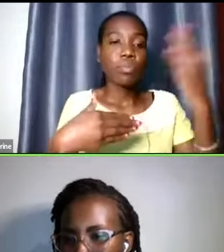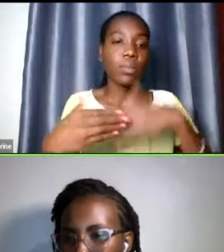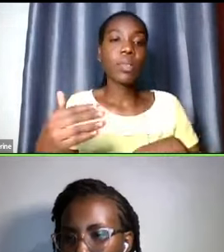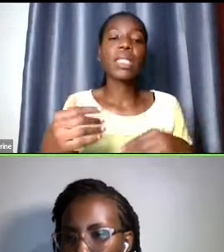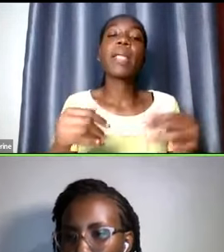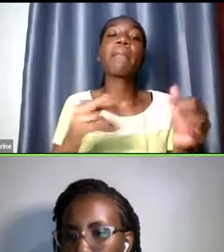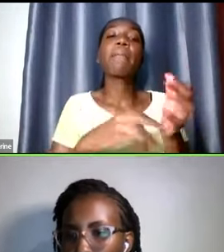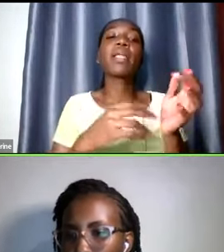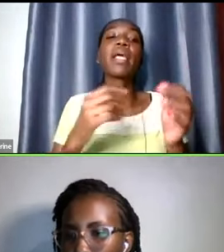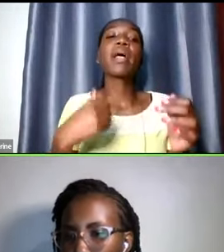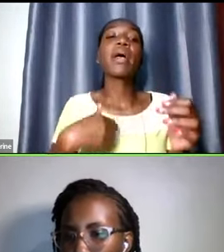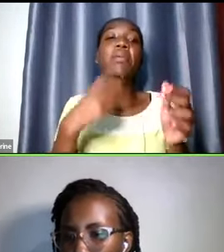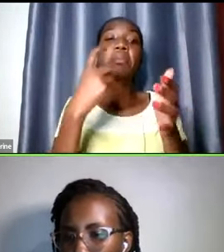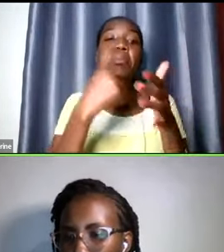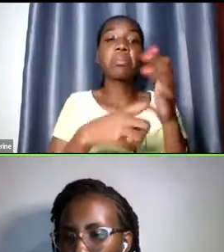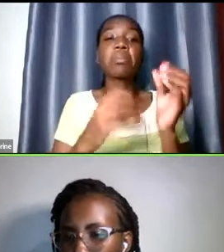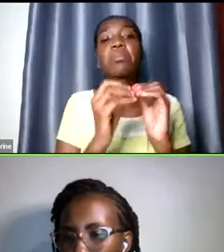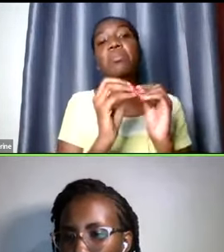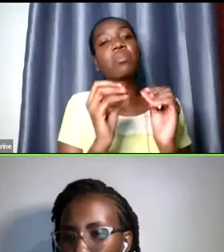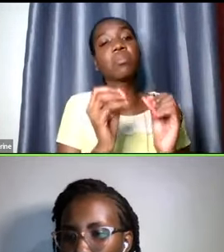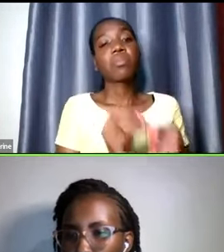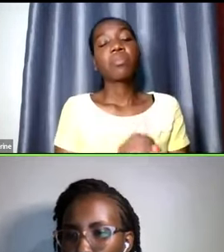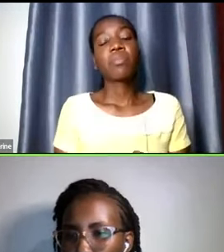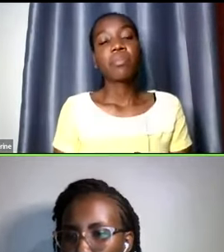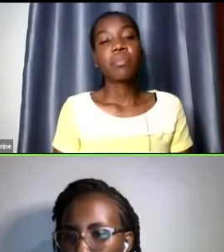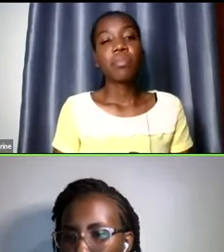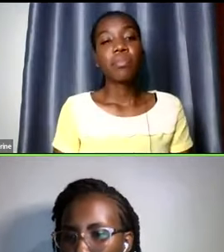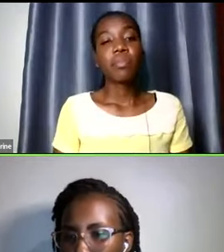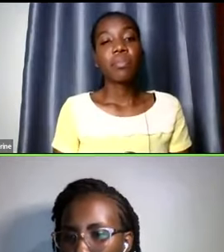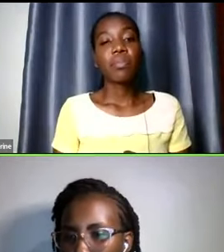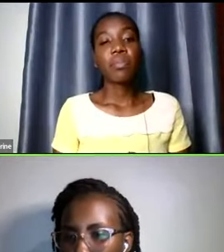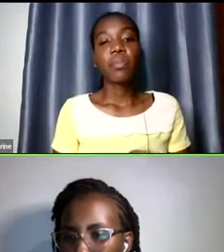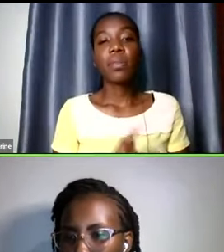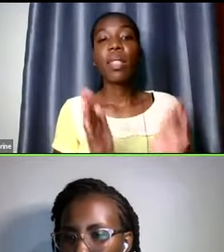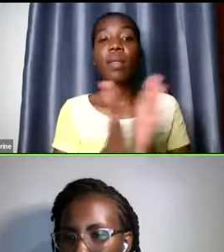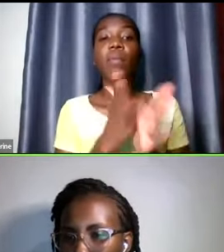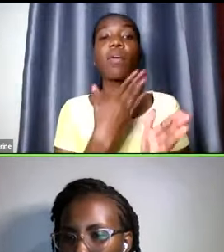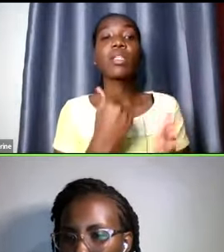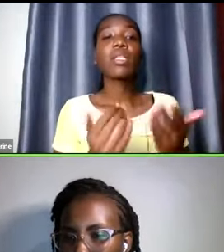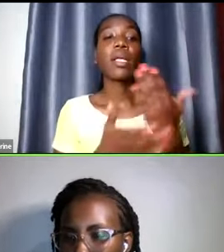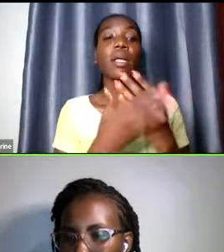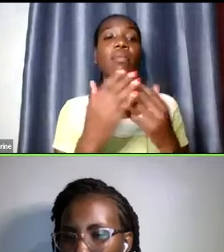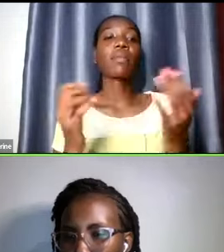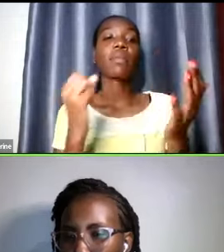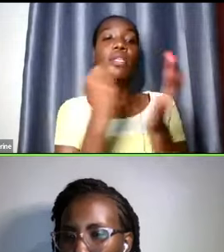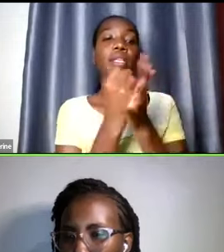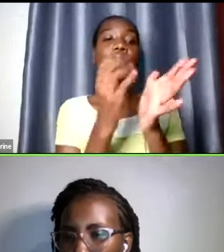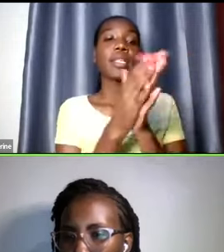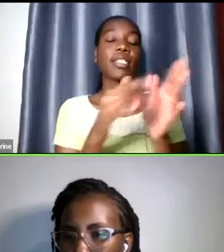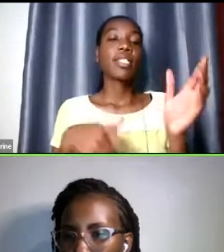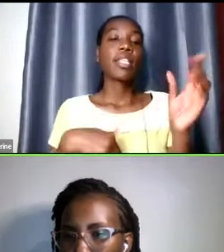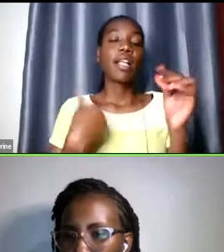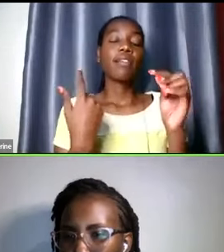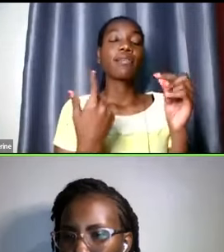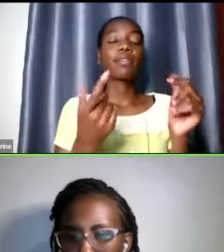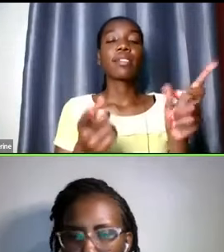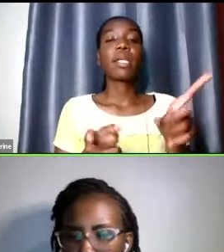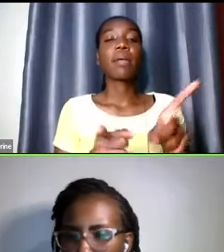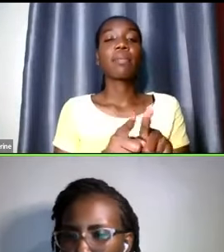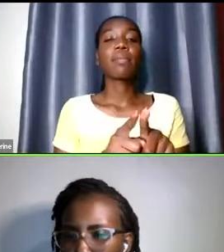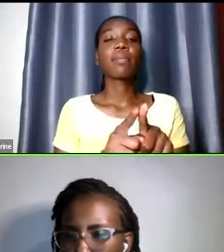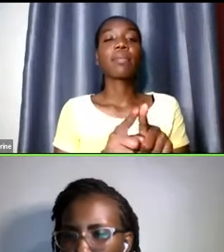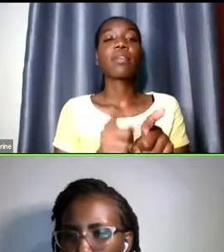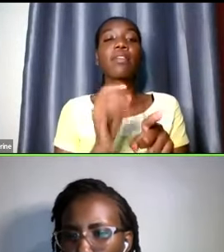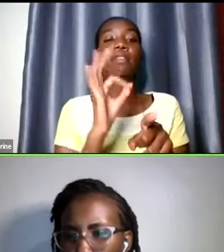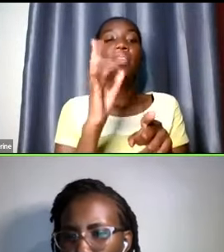come. And then, yes, we do need to help our employees and ourselves as well. Frank is asking